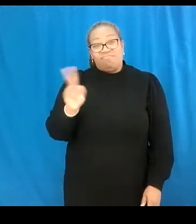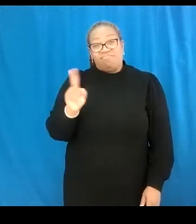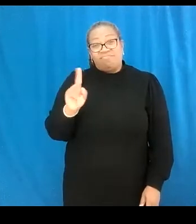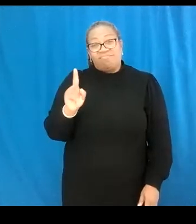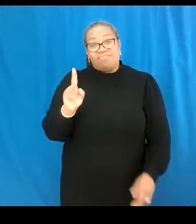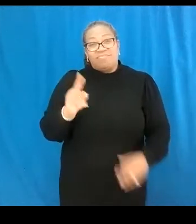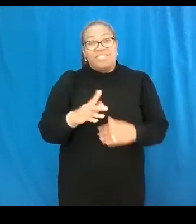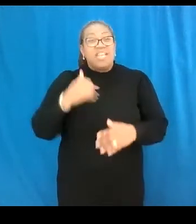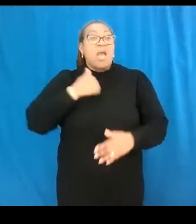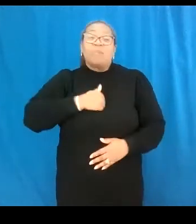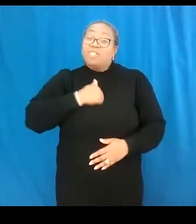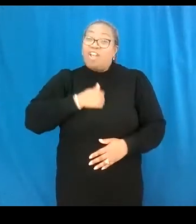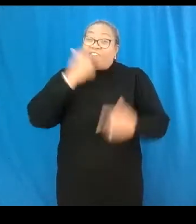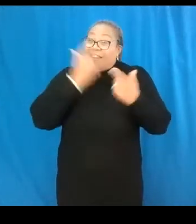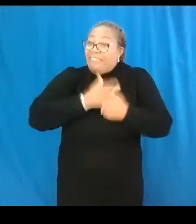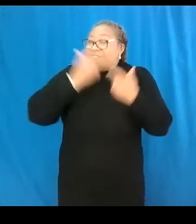I'm so sorry.